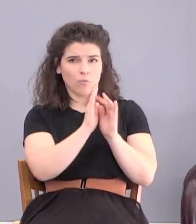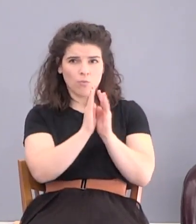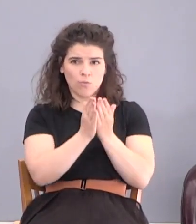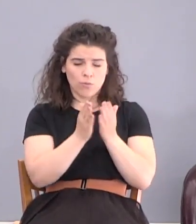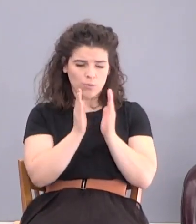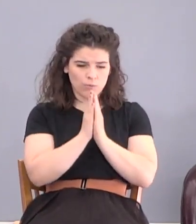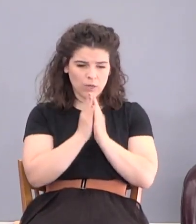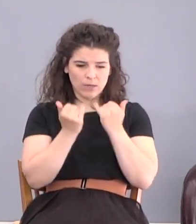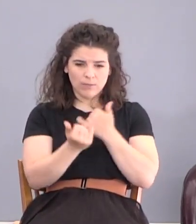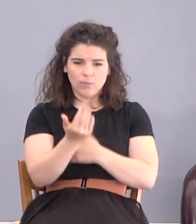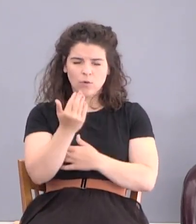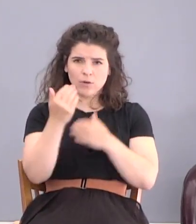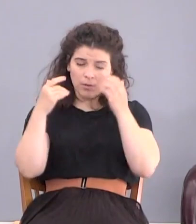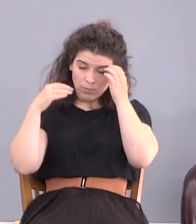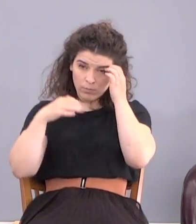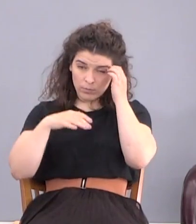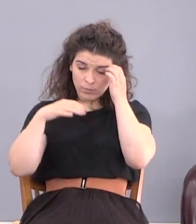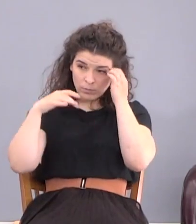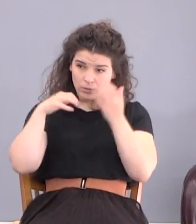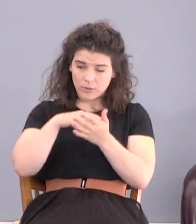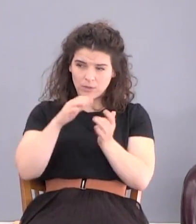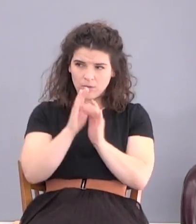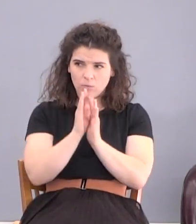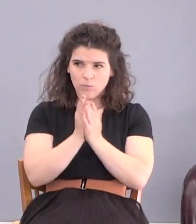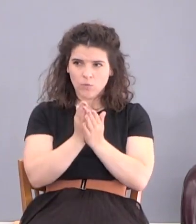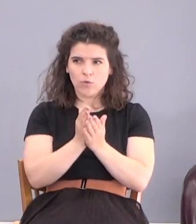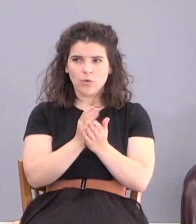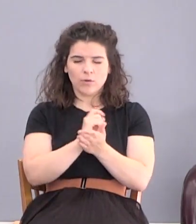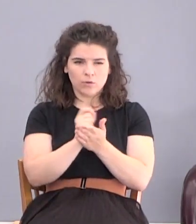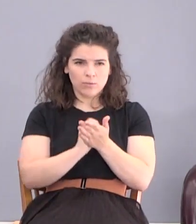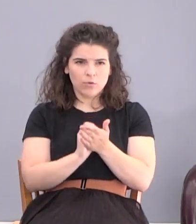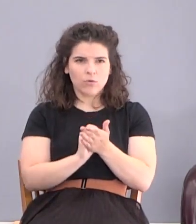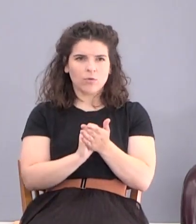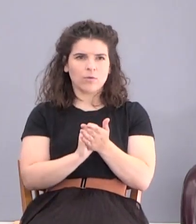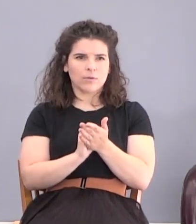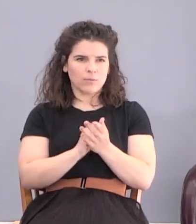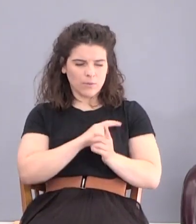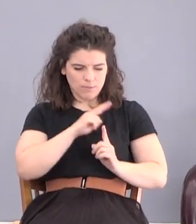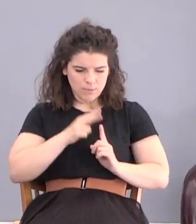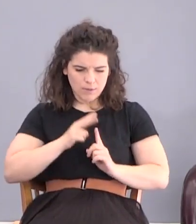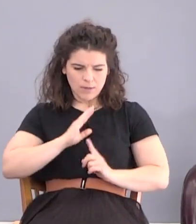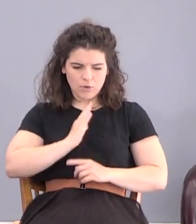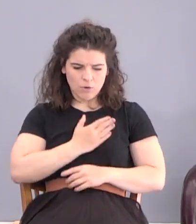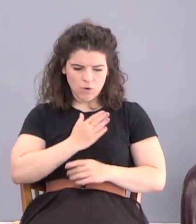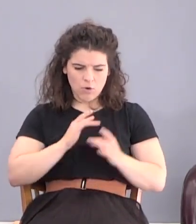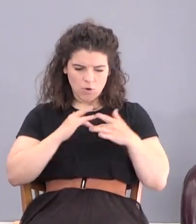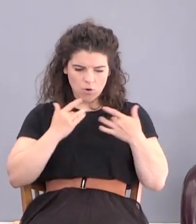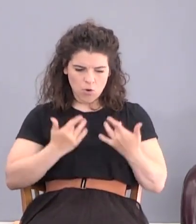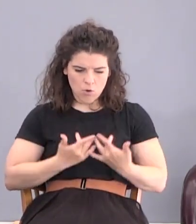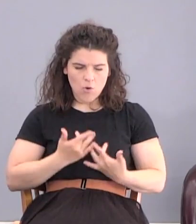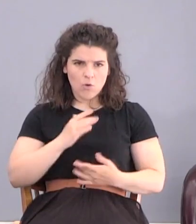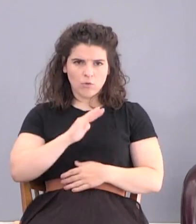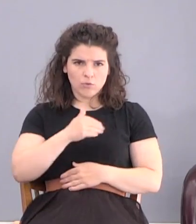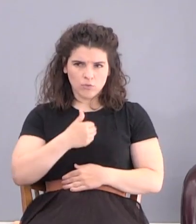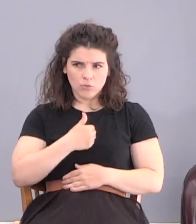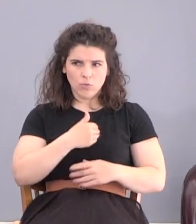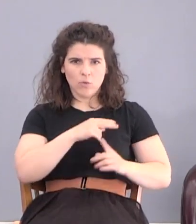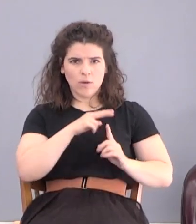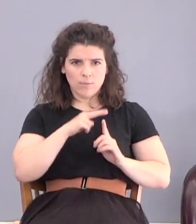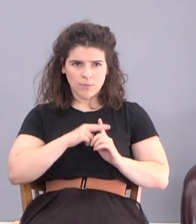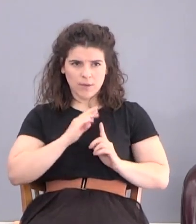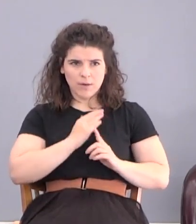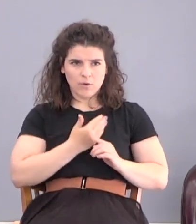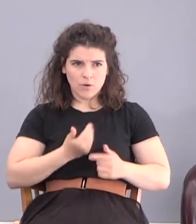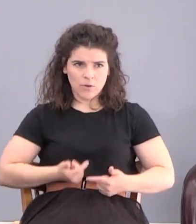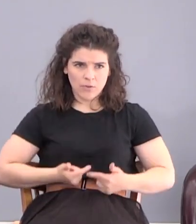and the scripture and the verses here and the words on the page that we take it to our heart, to our soul, that we apply it in our lives